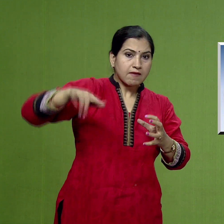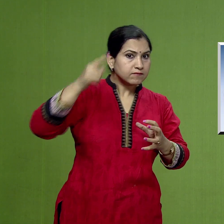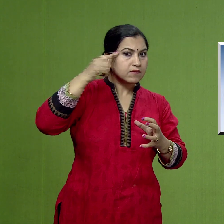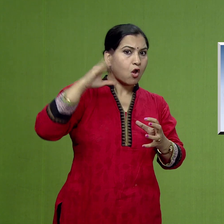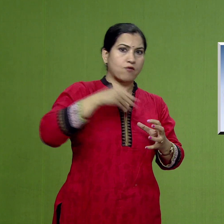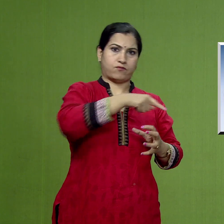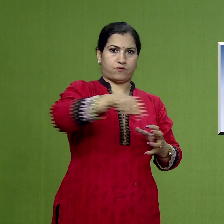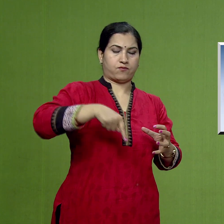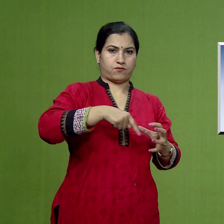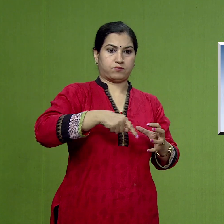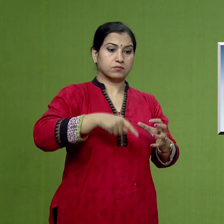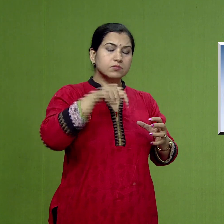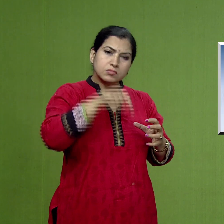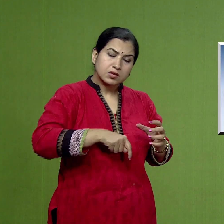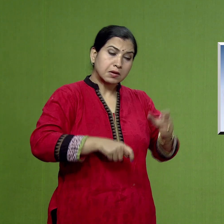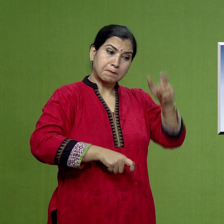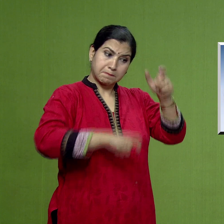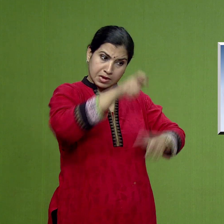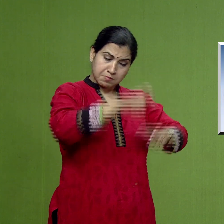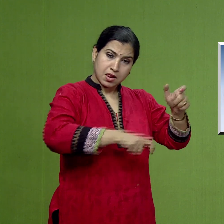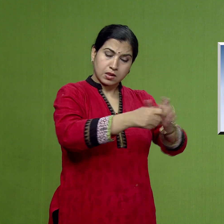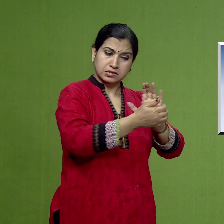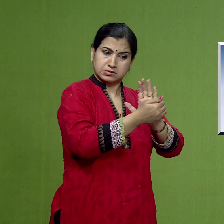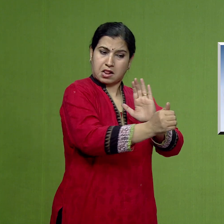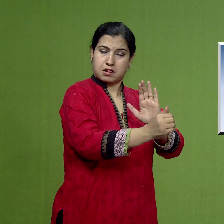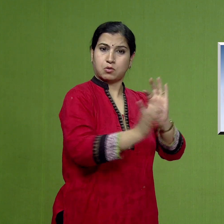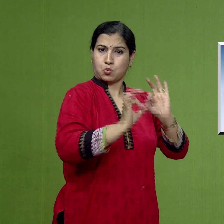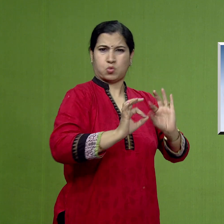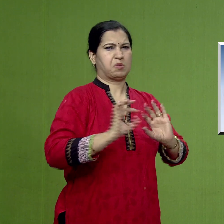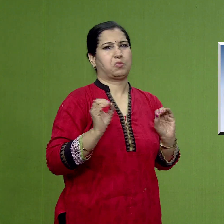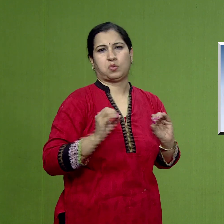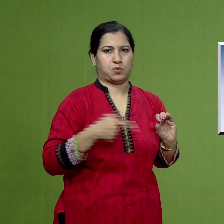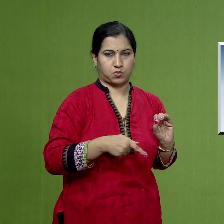The population was not skilled for such things.